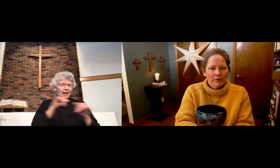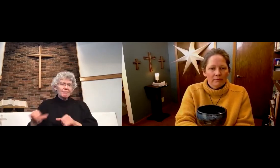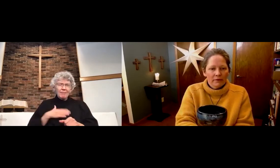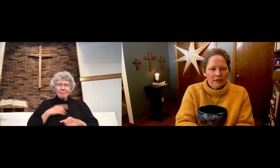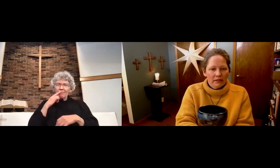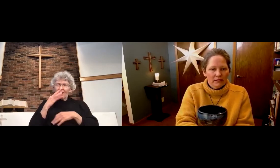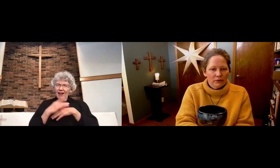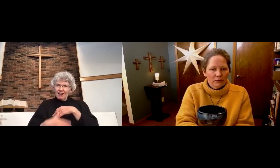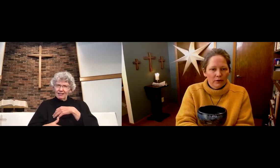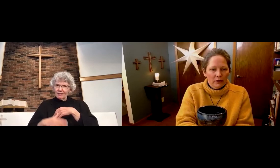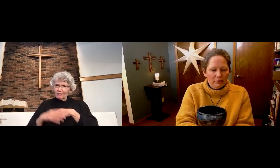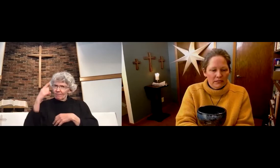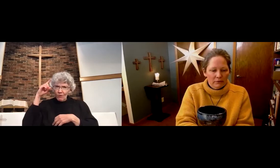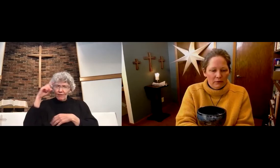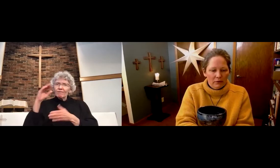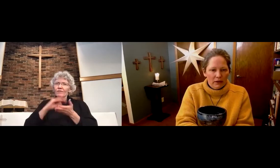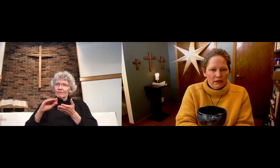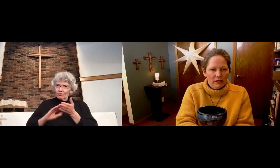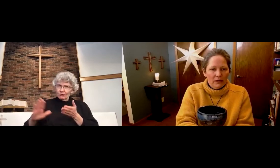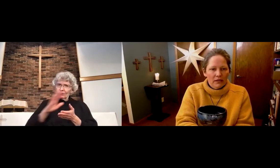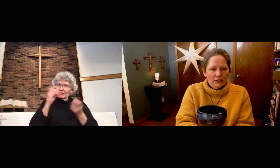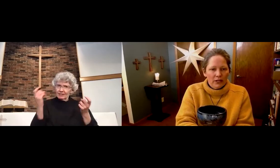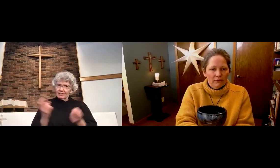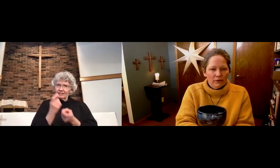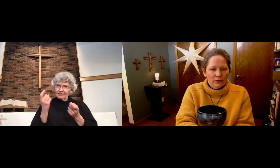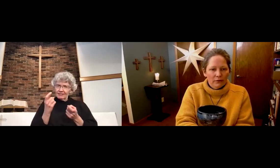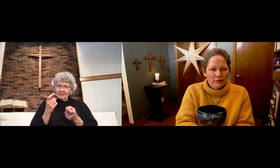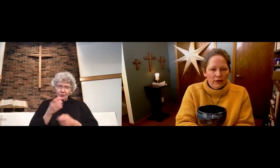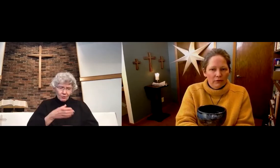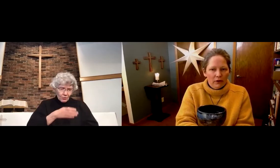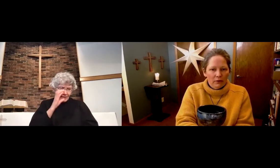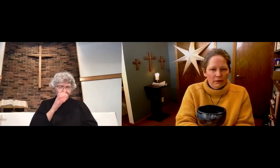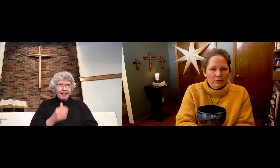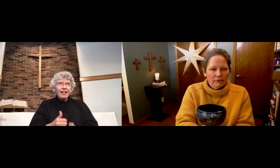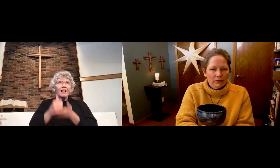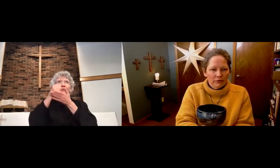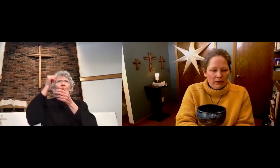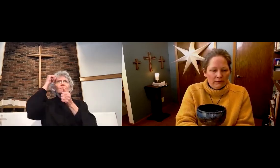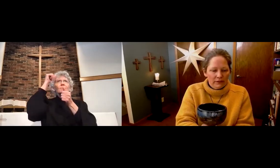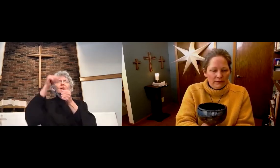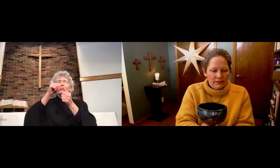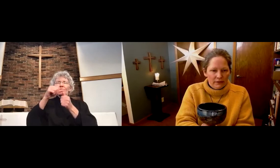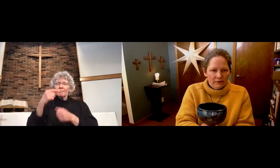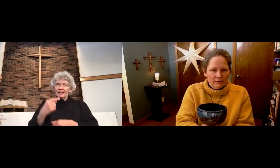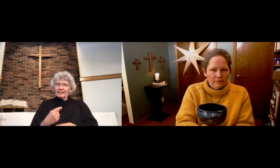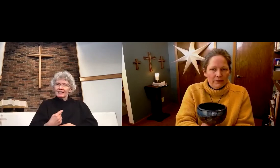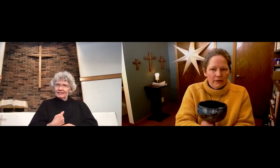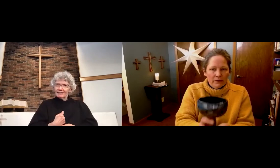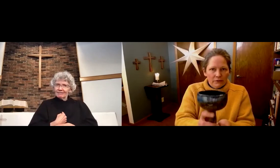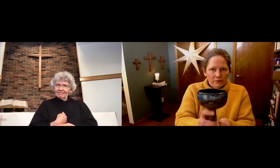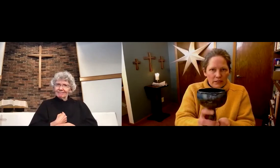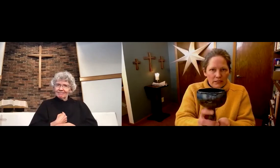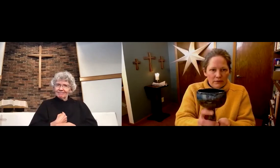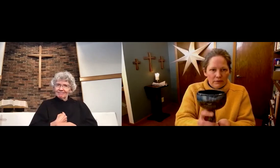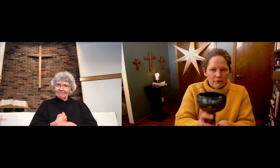cup is the new agreement in my blood, shed for you and for all people for the forgiveness of sin.